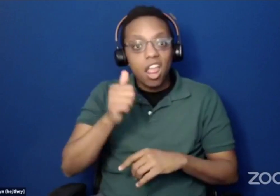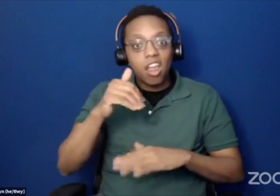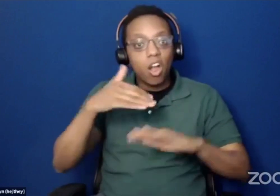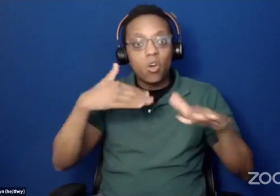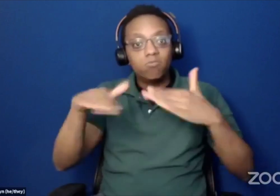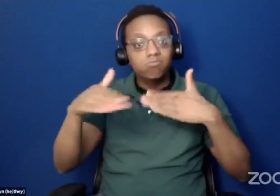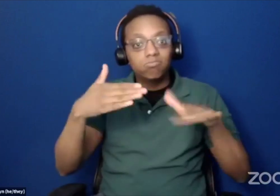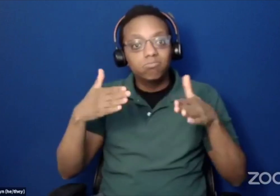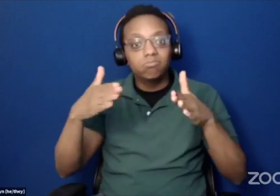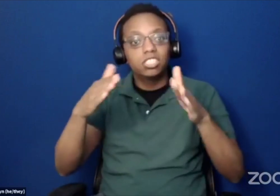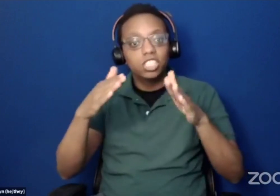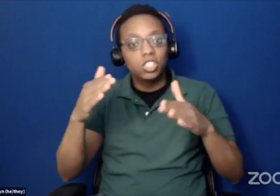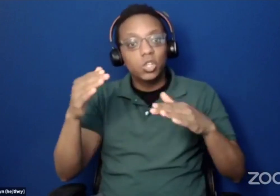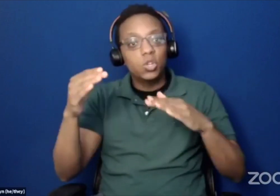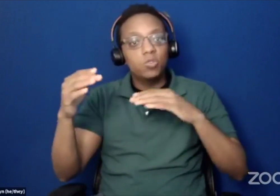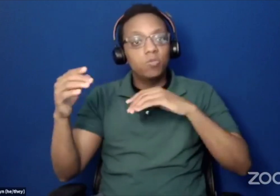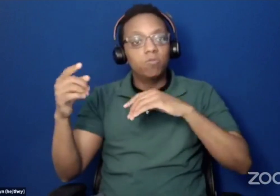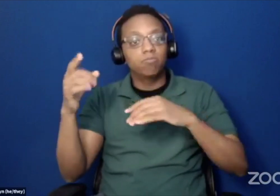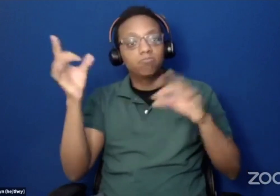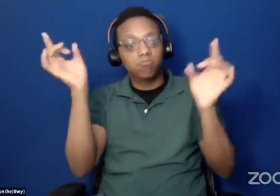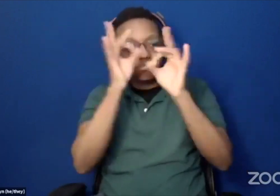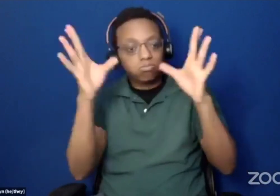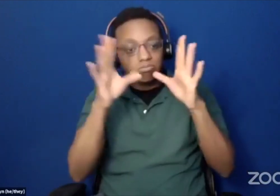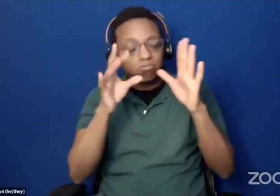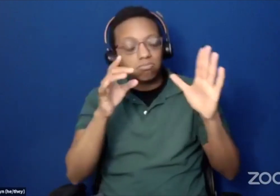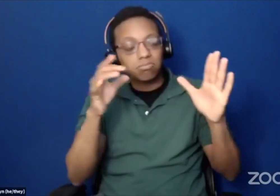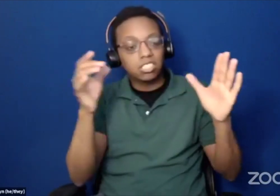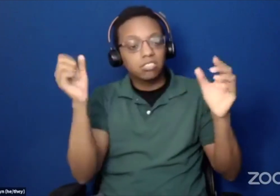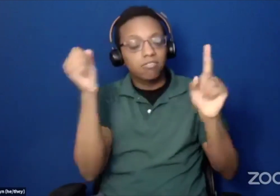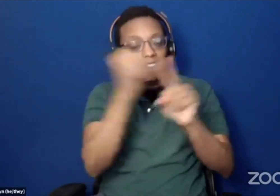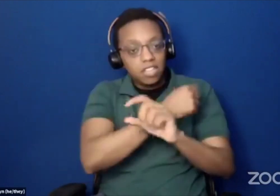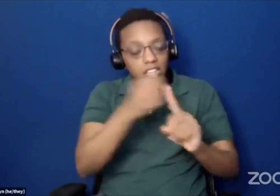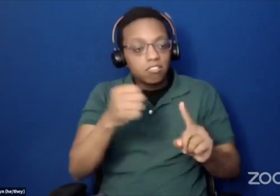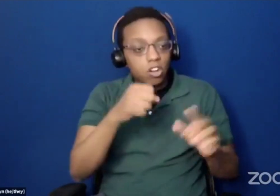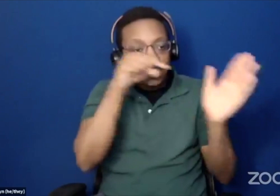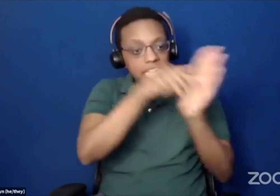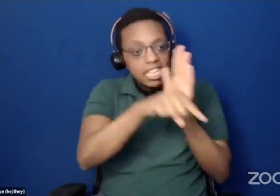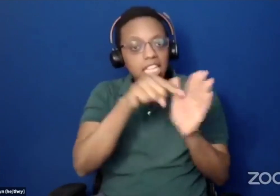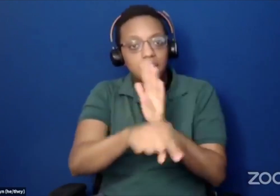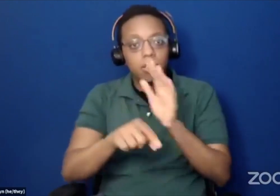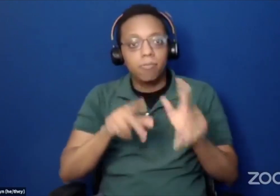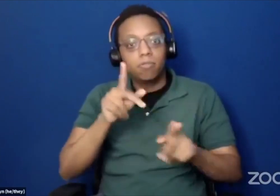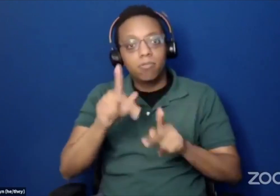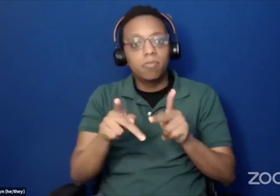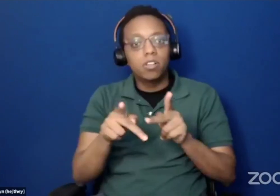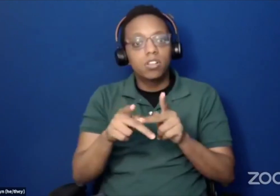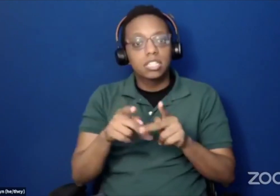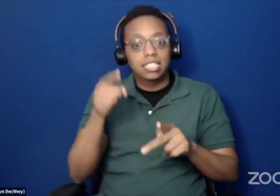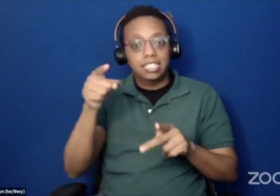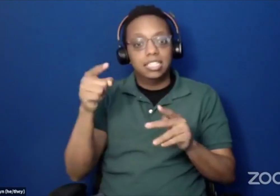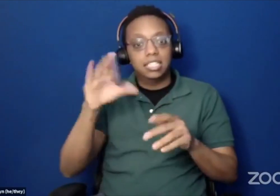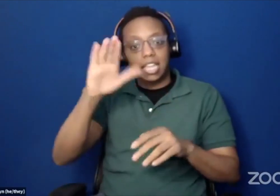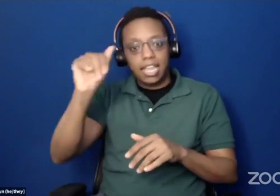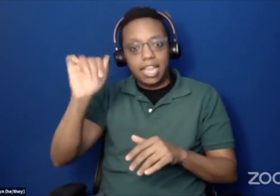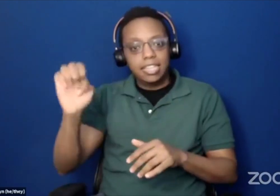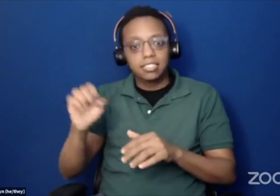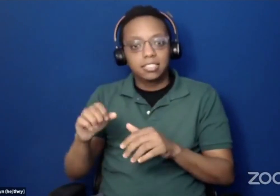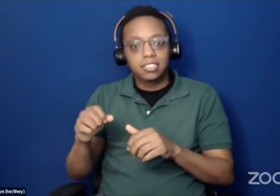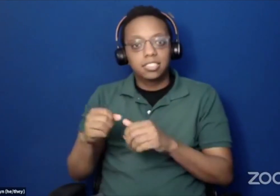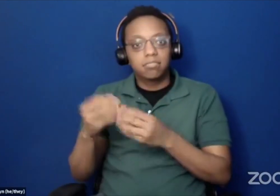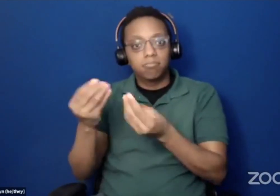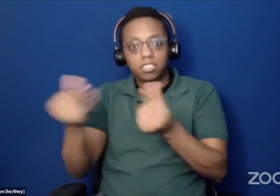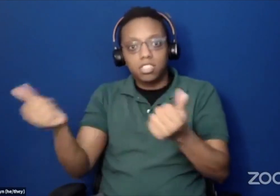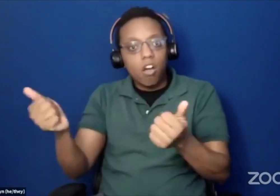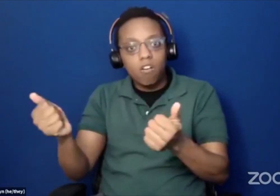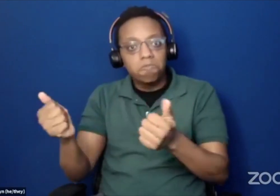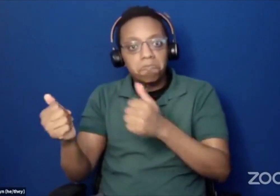not finding the individuals who are responsible for taking the life of these beautiful Black trans women, beautiful trans women of color that are